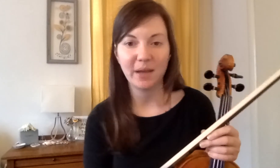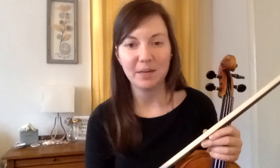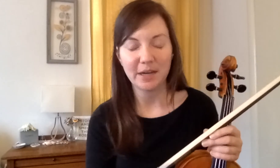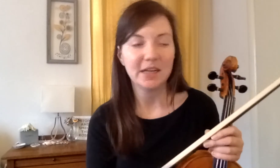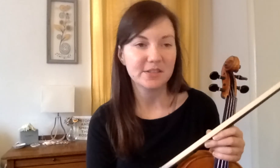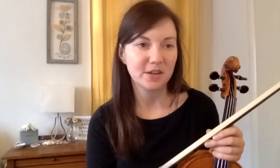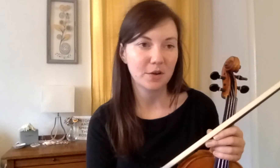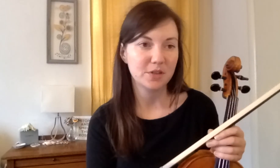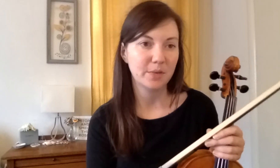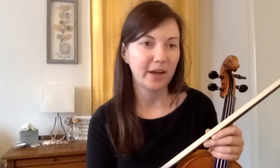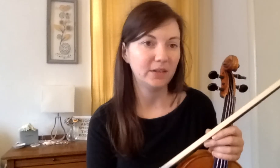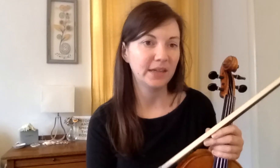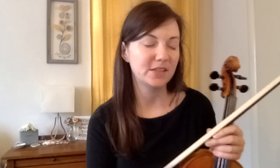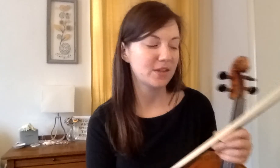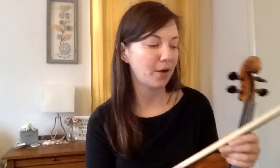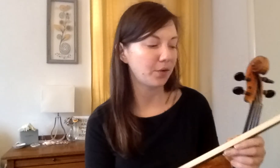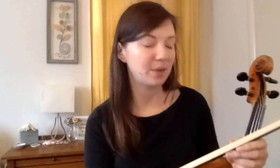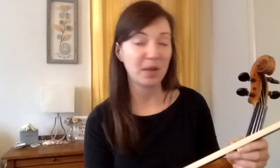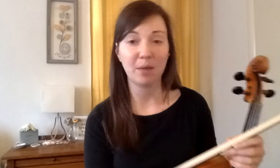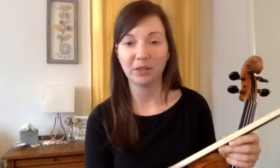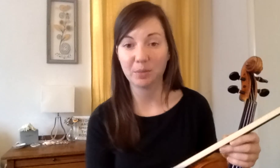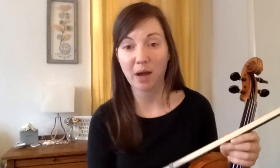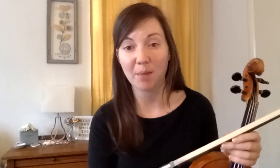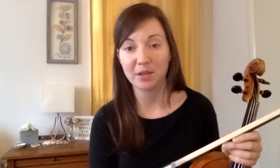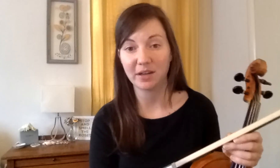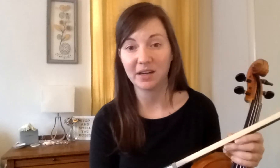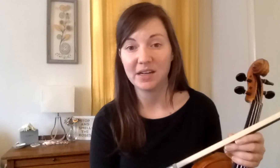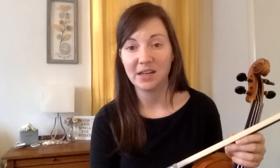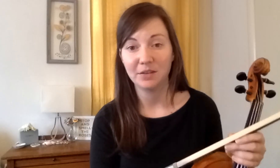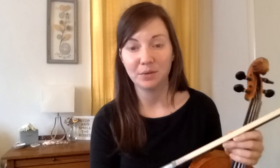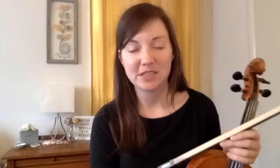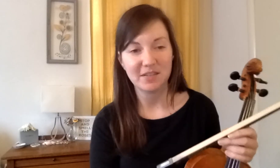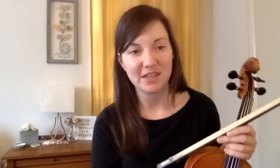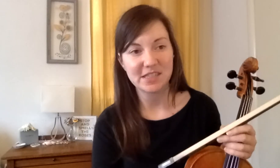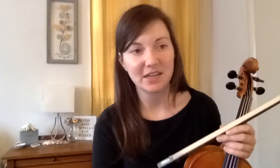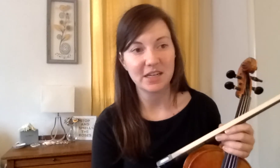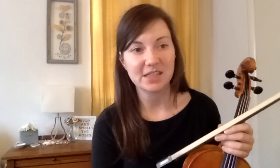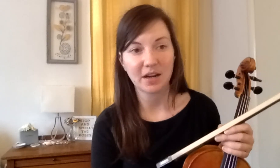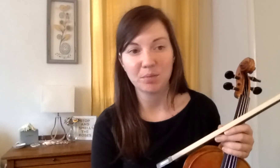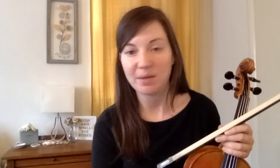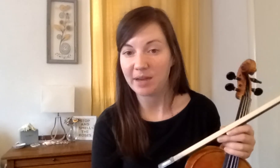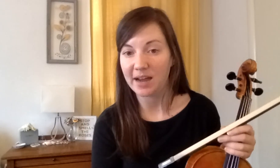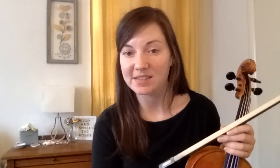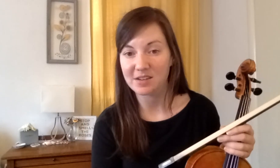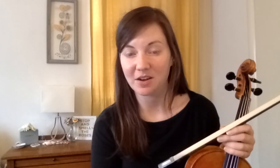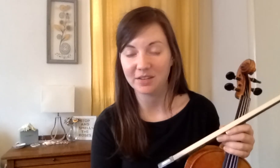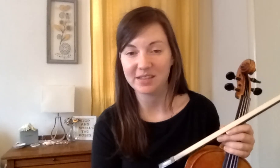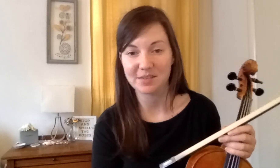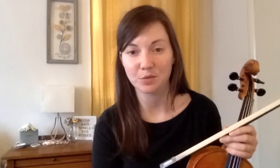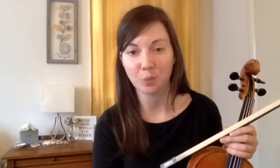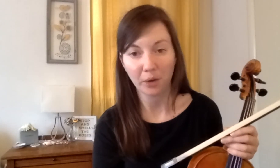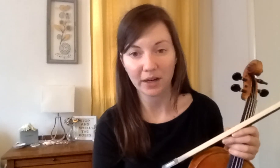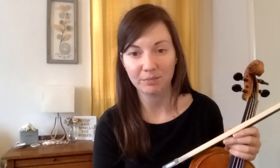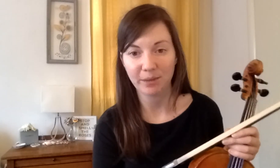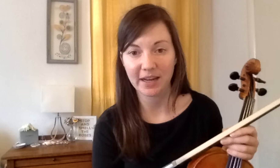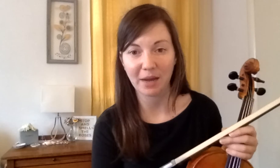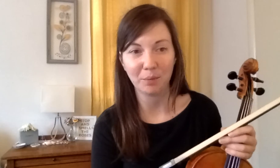many years ago as well. And so it became really popular through a TV series on PBS called The Civil War by Ken